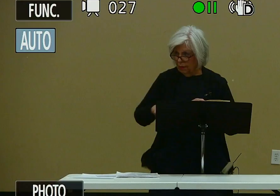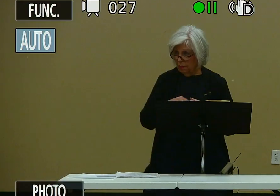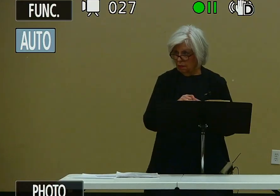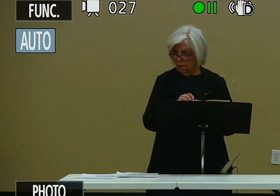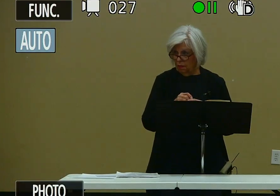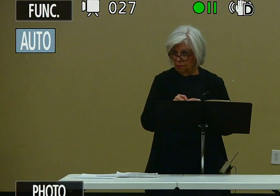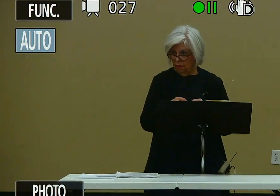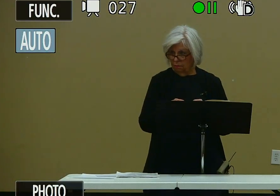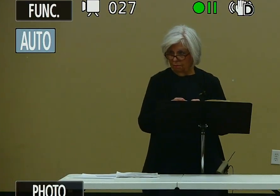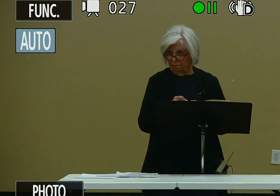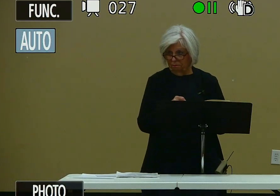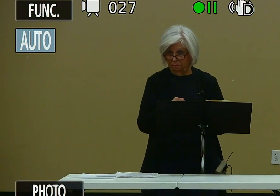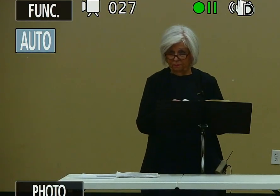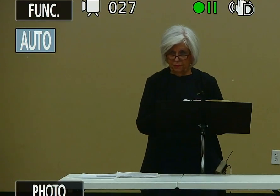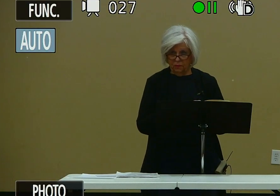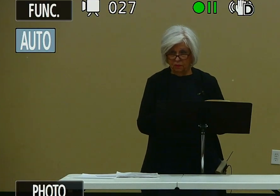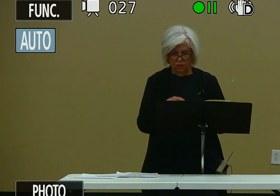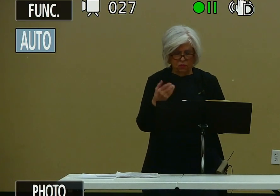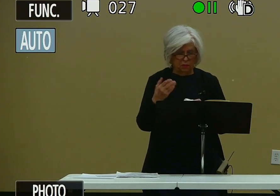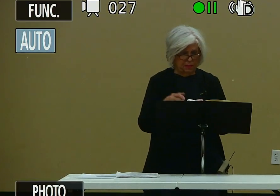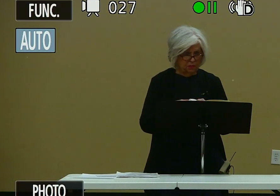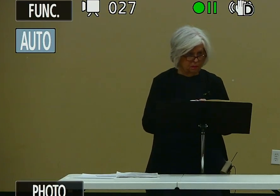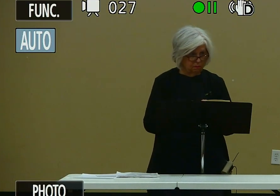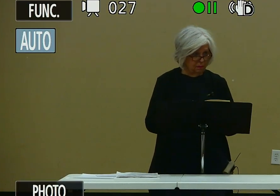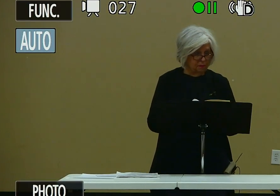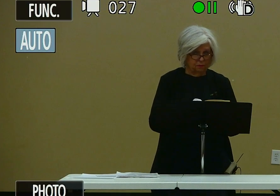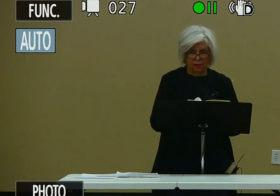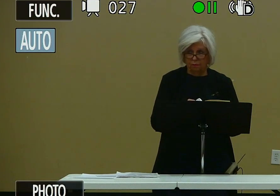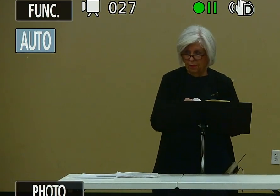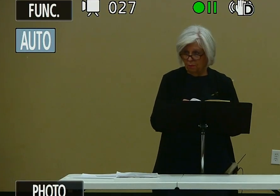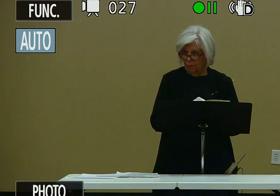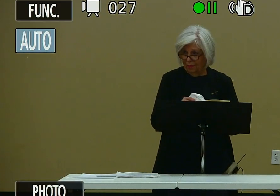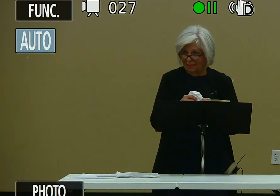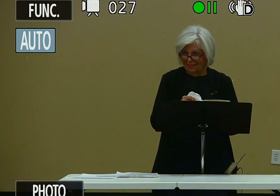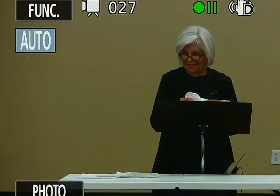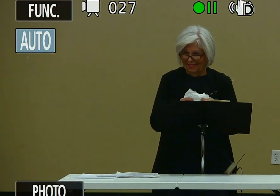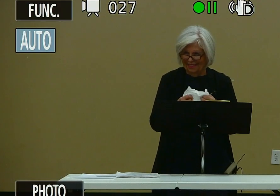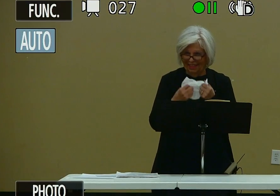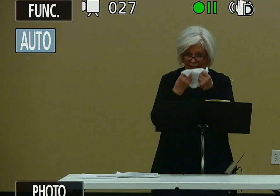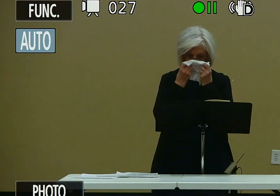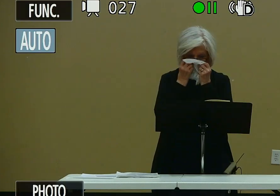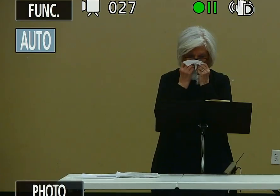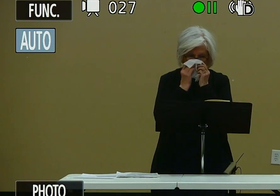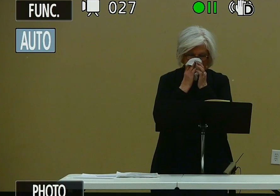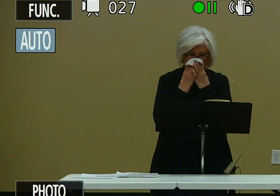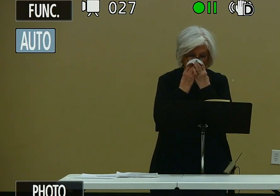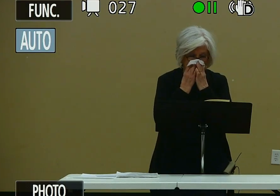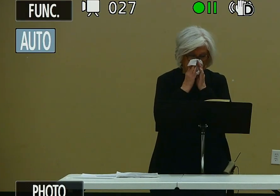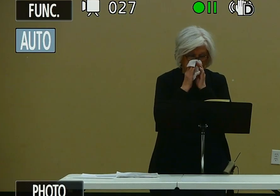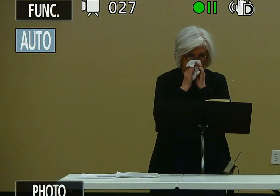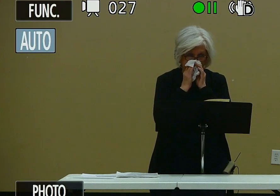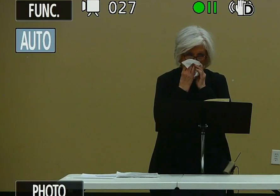said, but it's confusing to me too, trying to remember what I said. Anything?